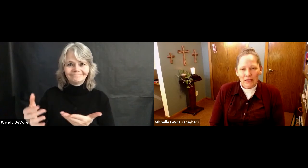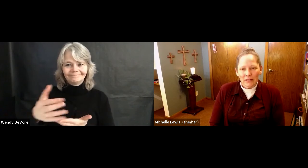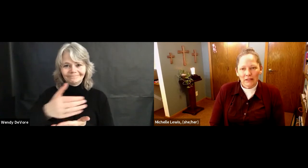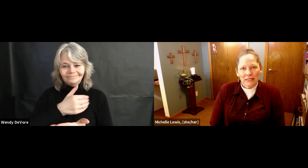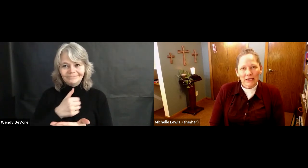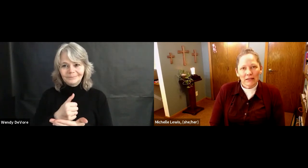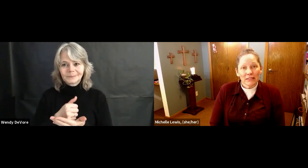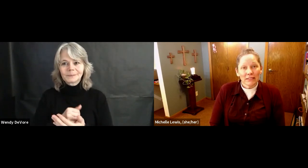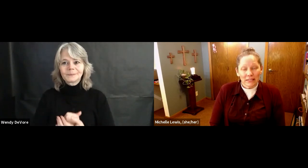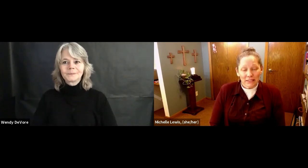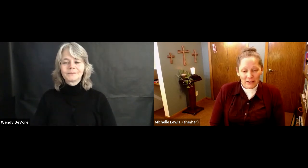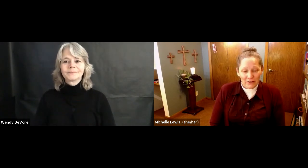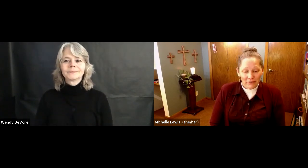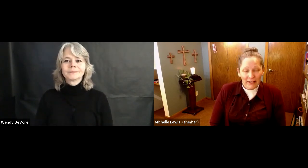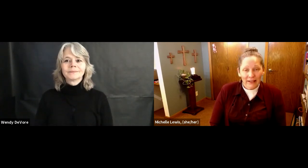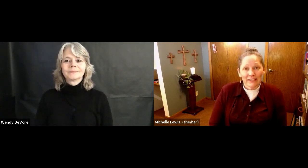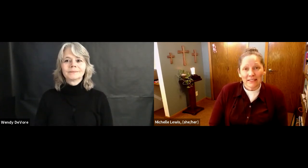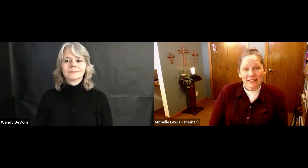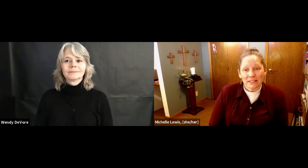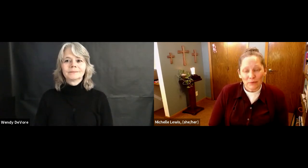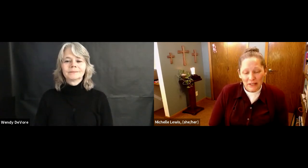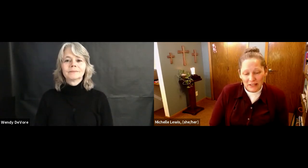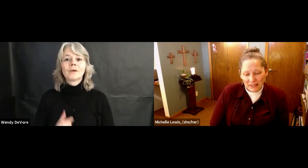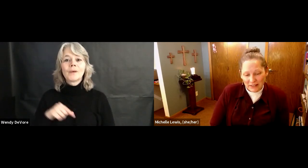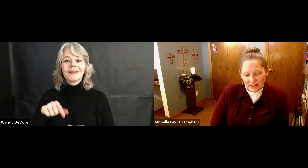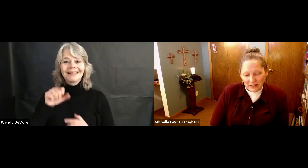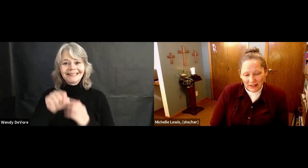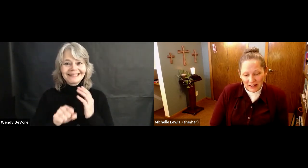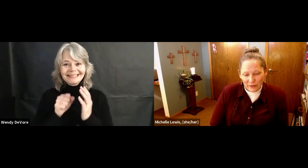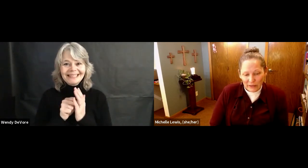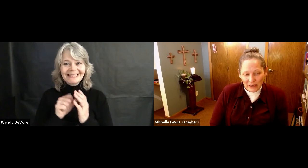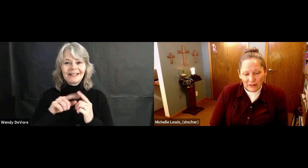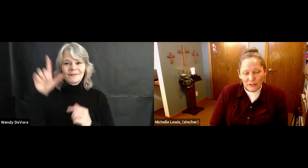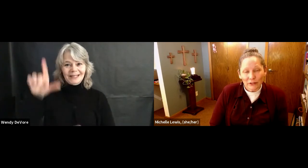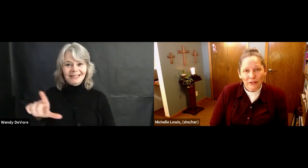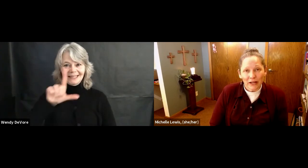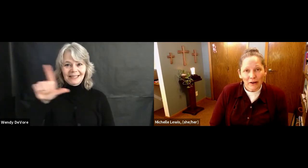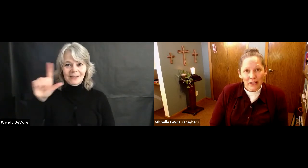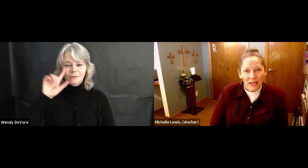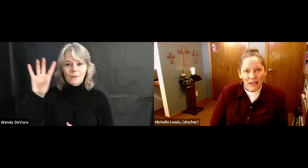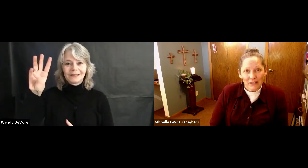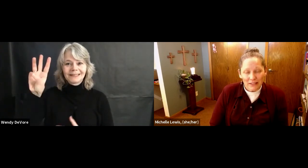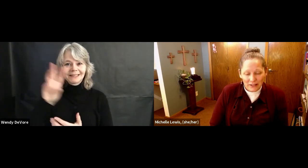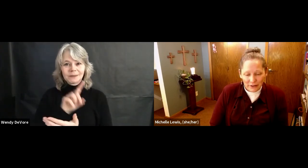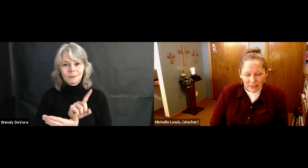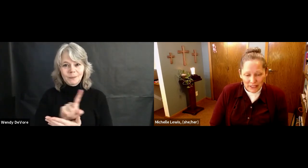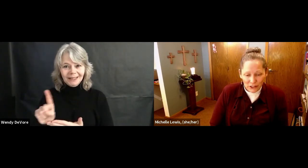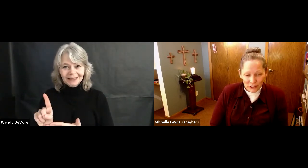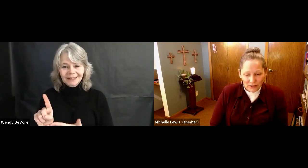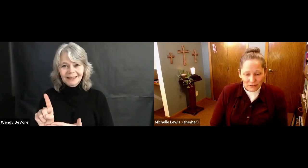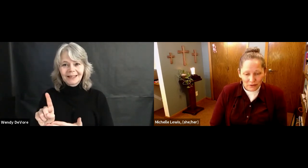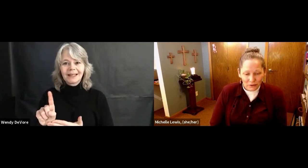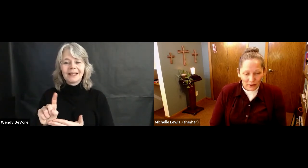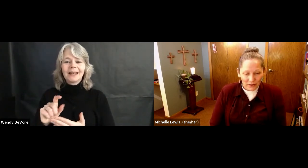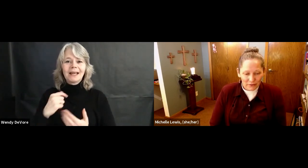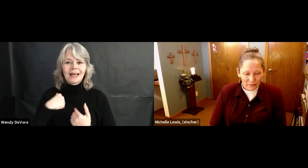We take this season of Lent, these 6 weeks, and we turn our gaze and our attention